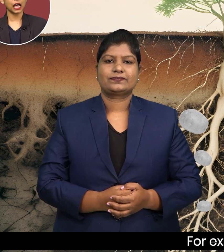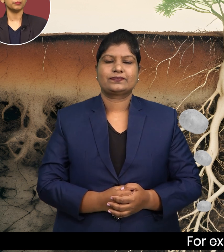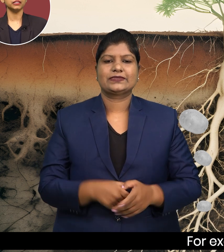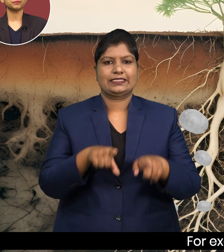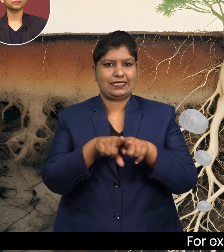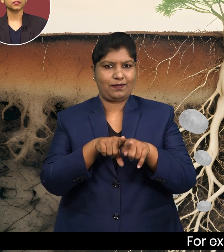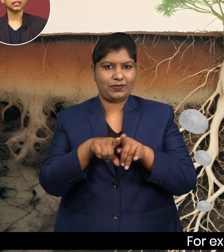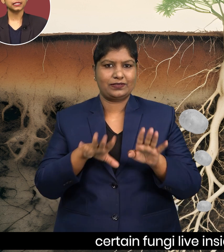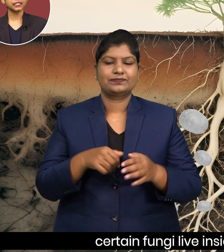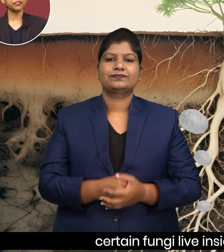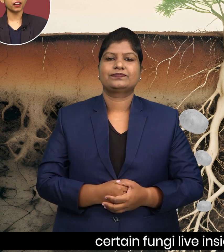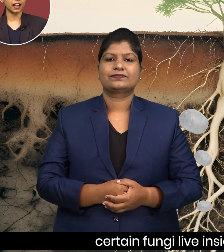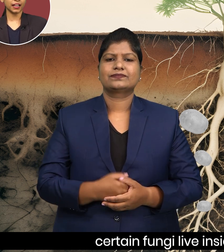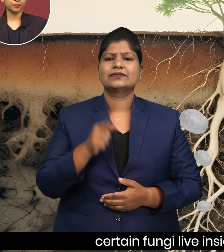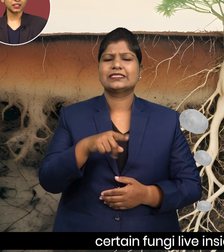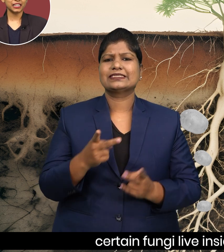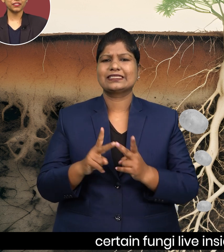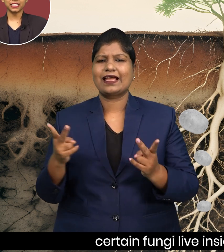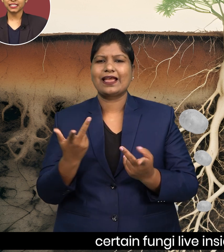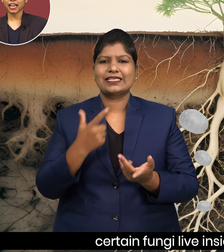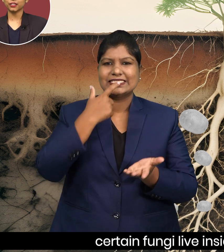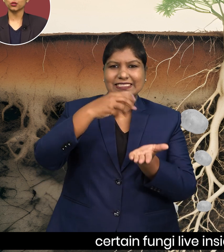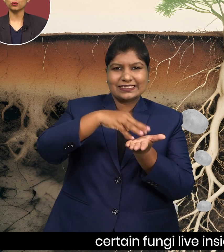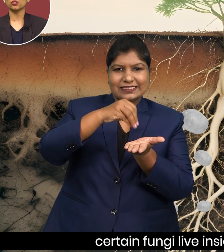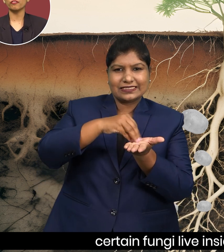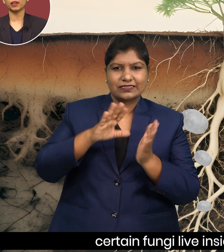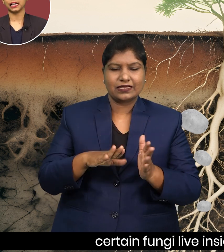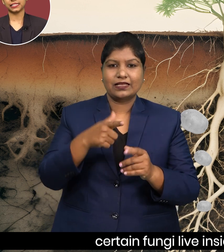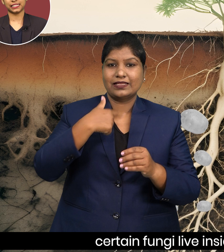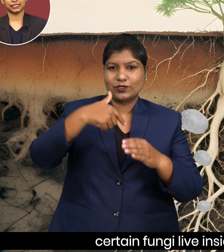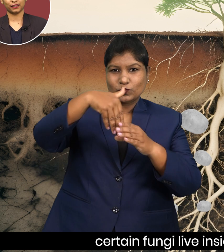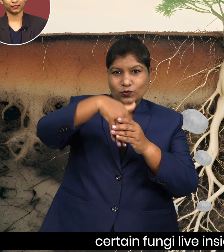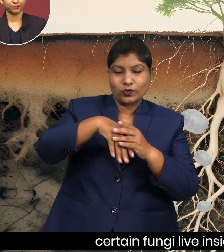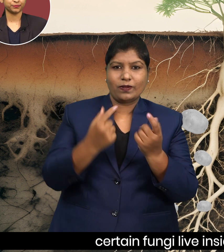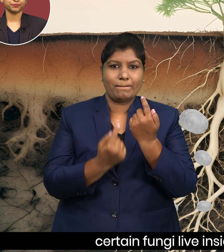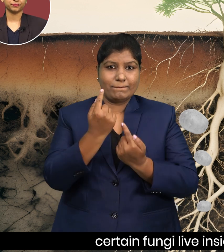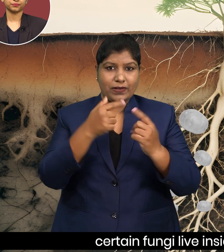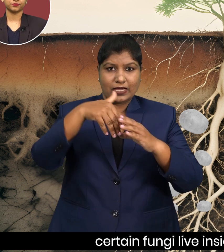For example, certain fungi live inside the roots of plants.